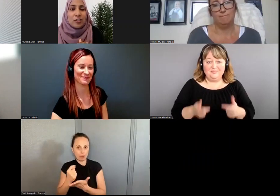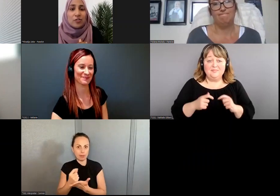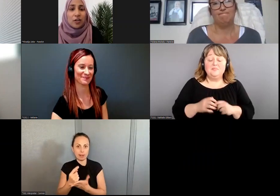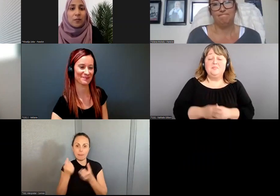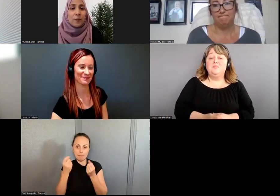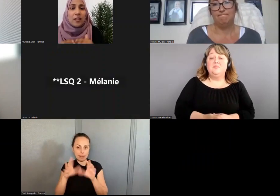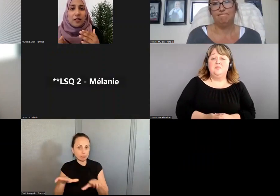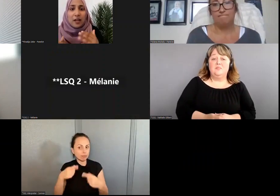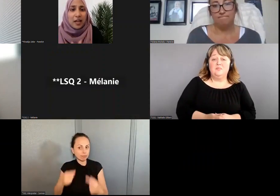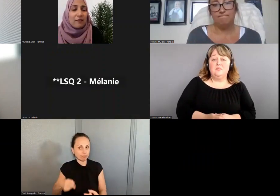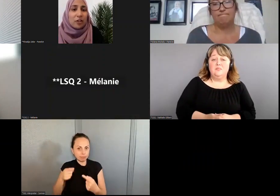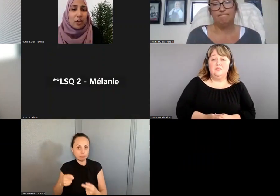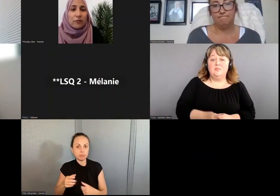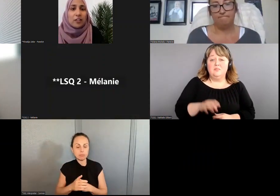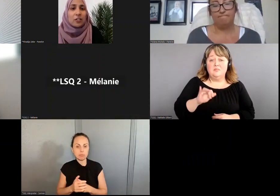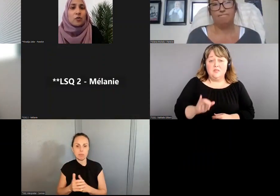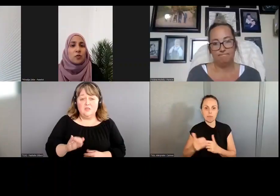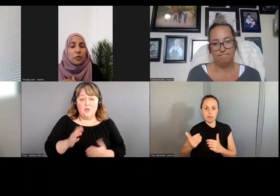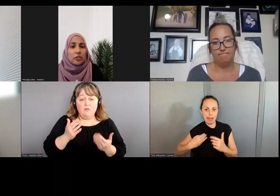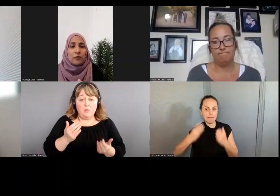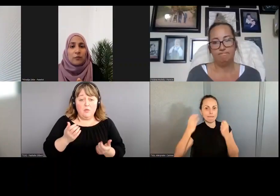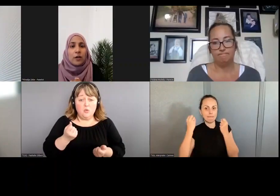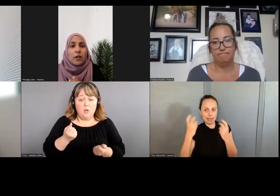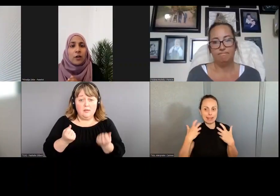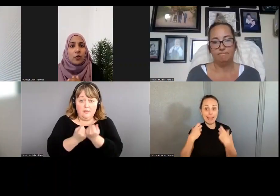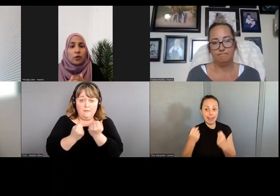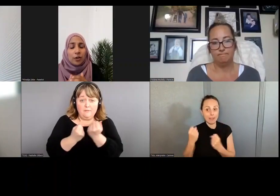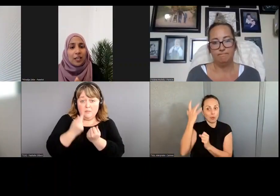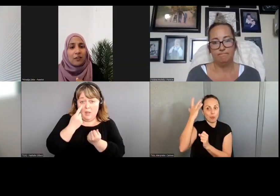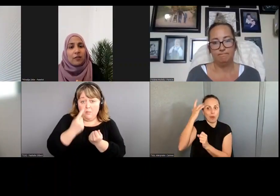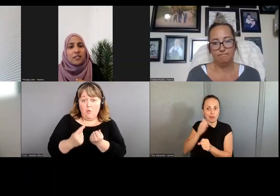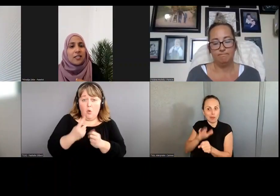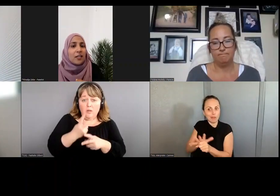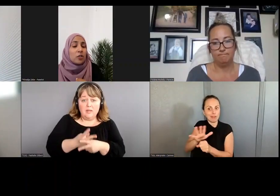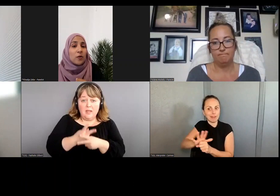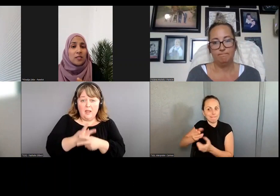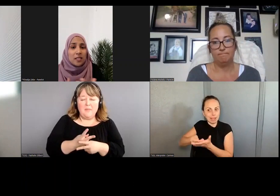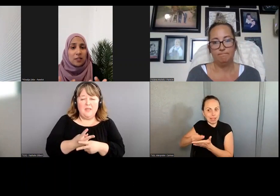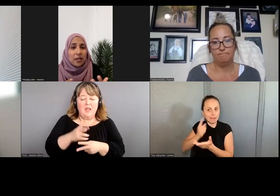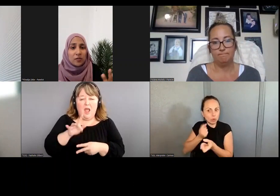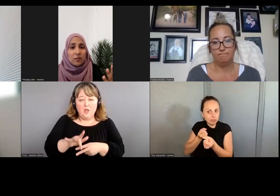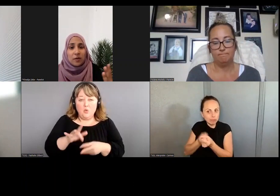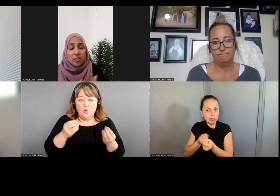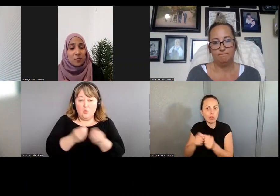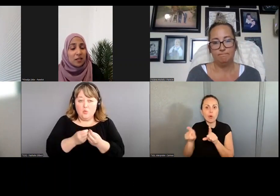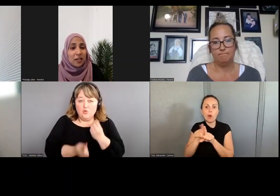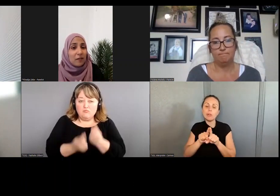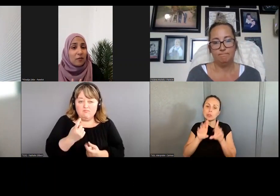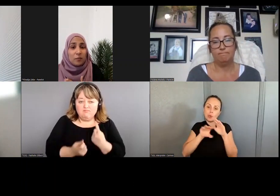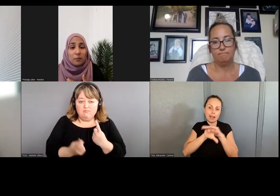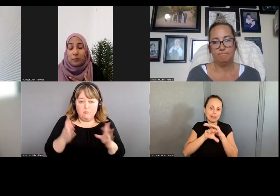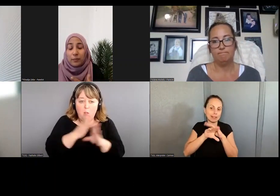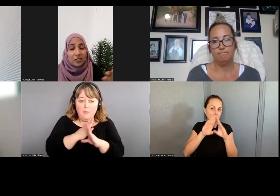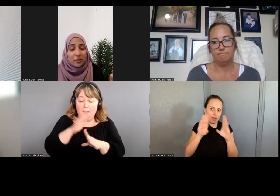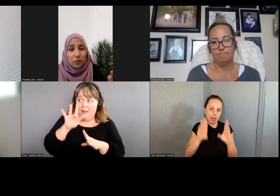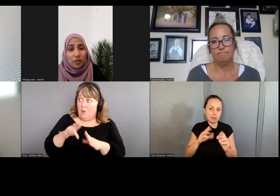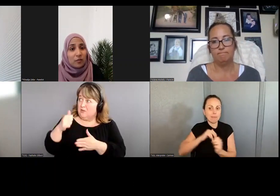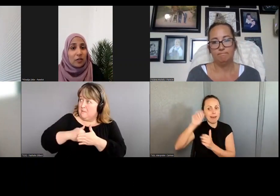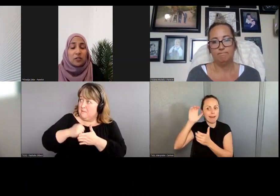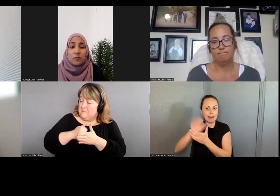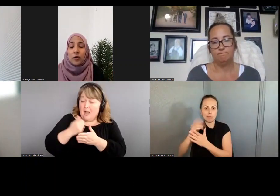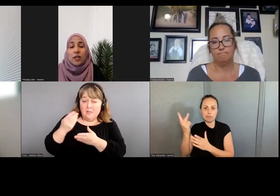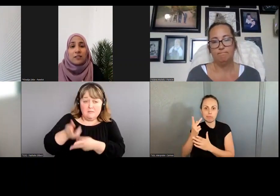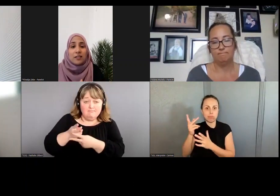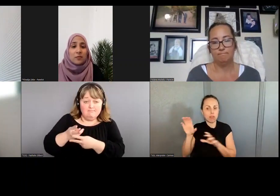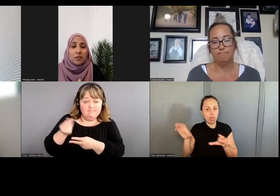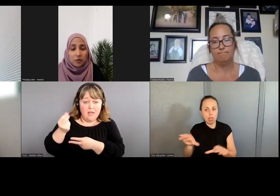children struggle and have a lot of health issues because of not getting funding, and also accessible housing. My husband and I, our backs are broken